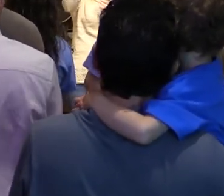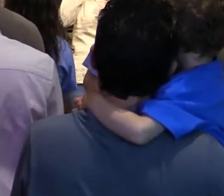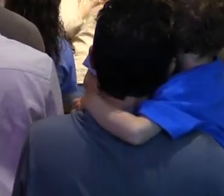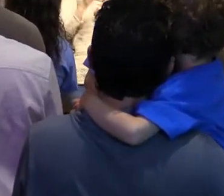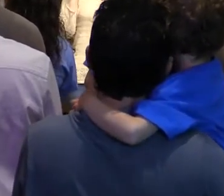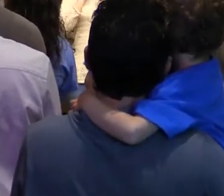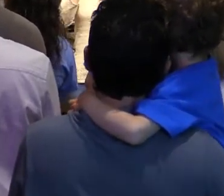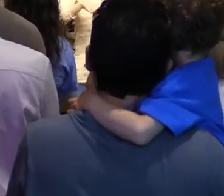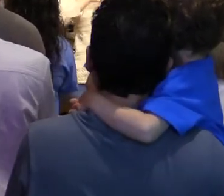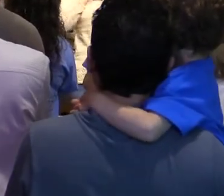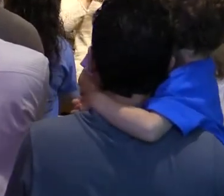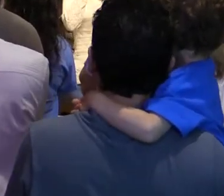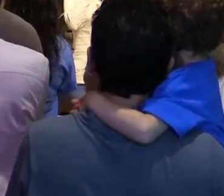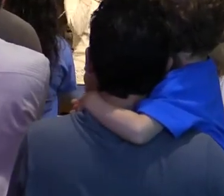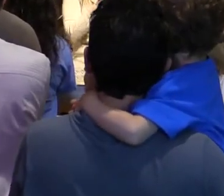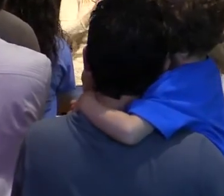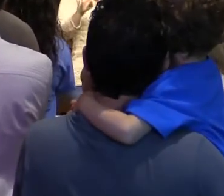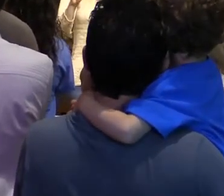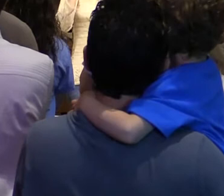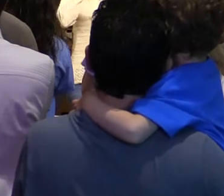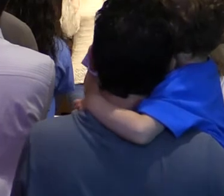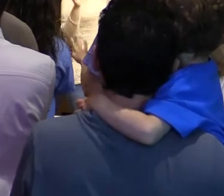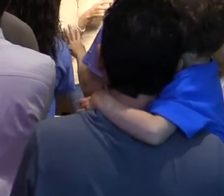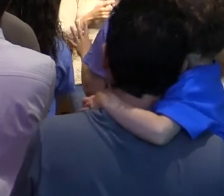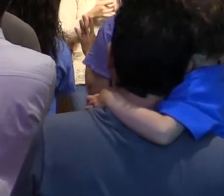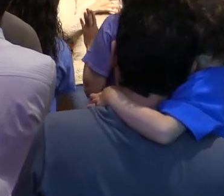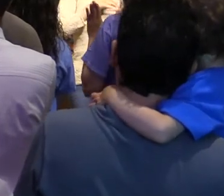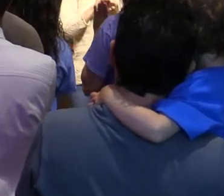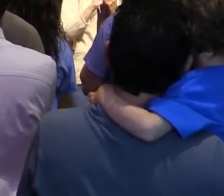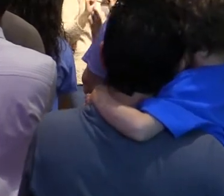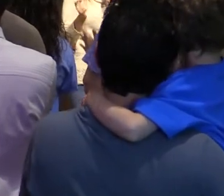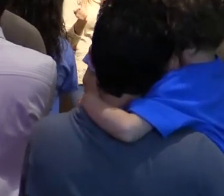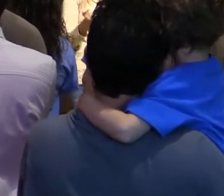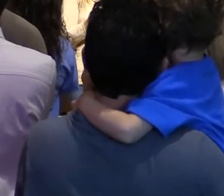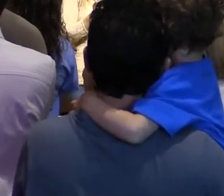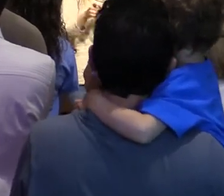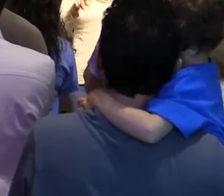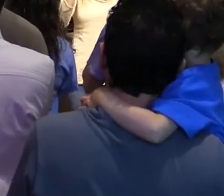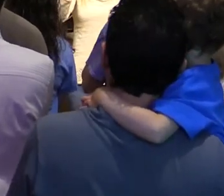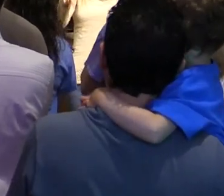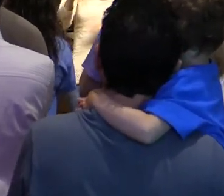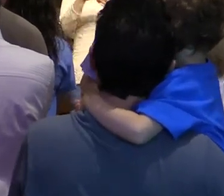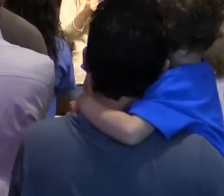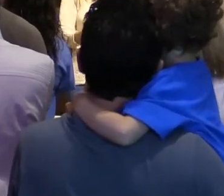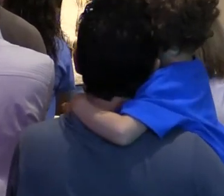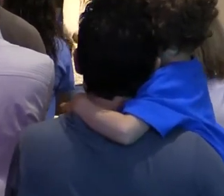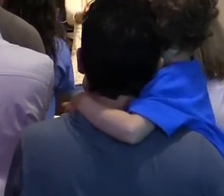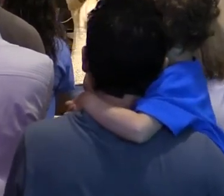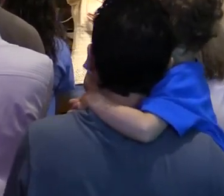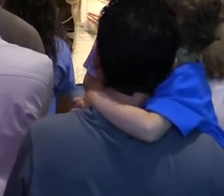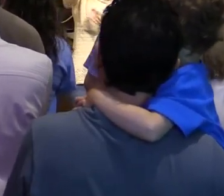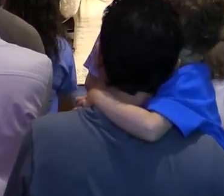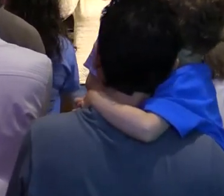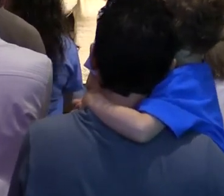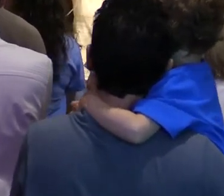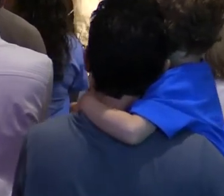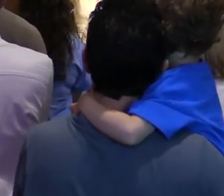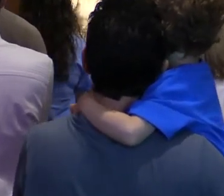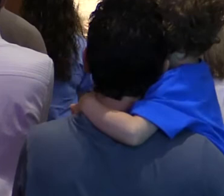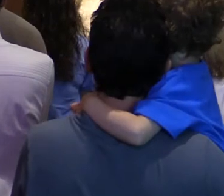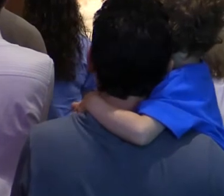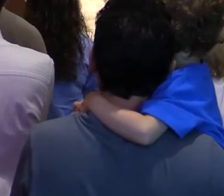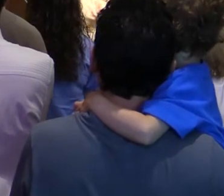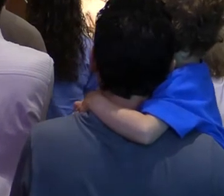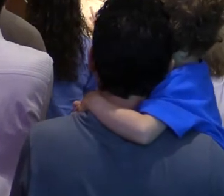earth sees. The Redeemer has come, for He dwells in the presence of